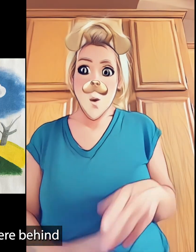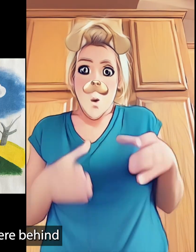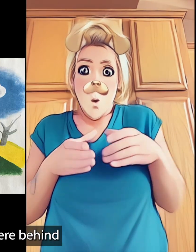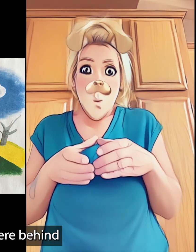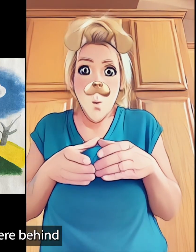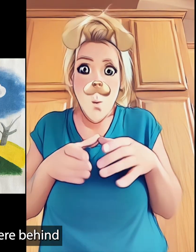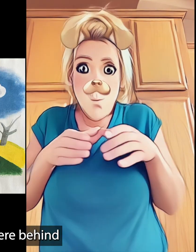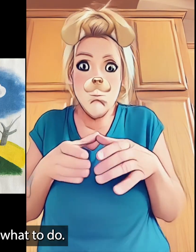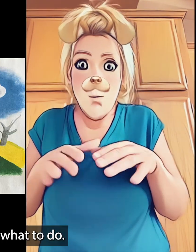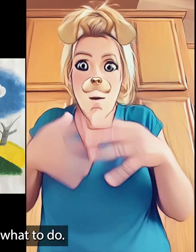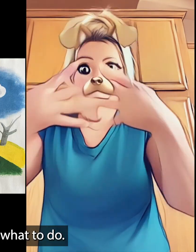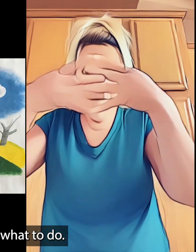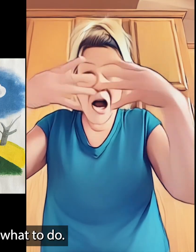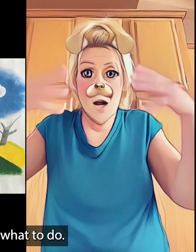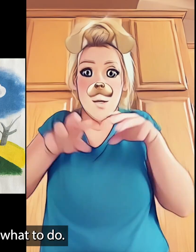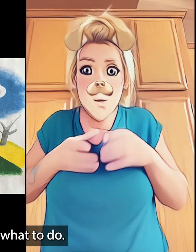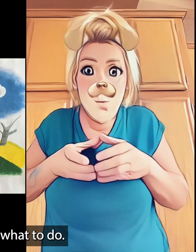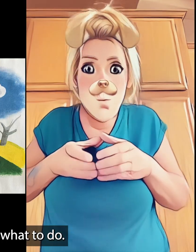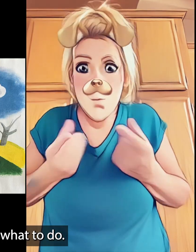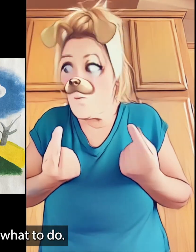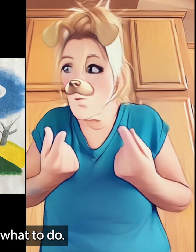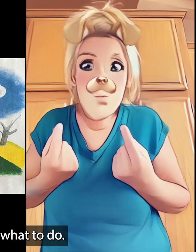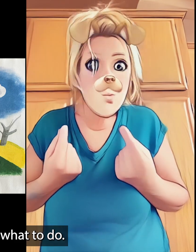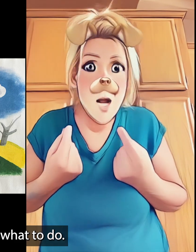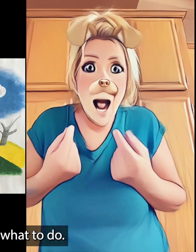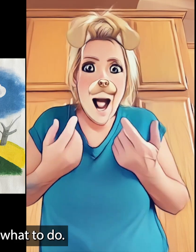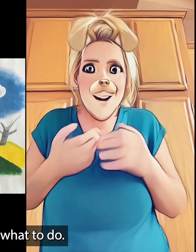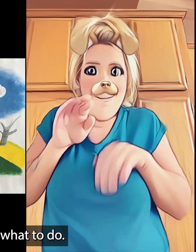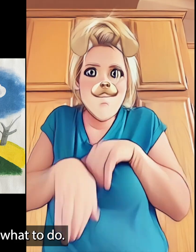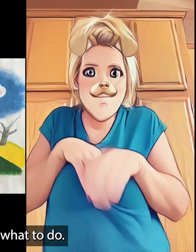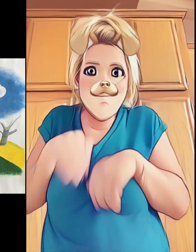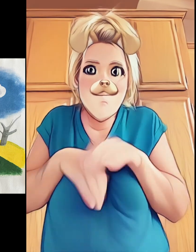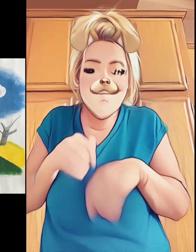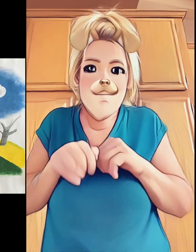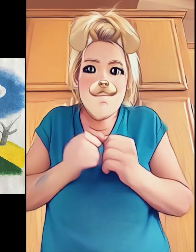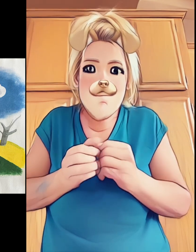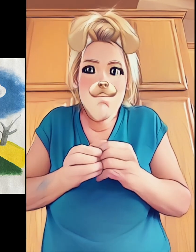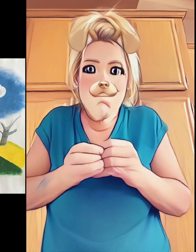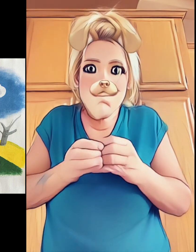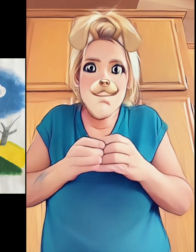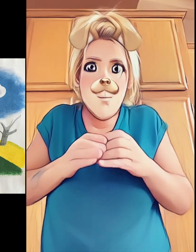5 little puppies were behind the fence wondering what to do.